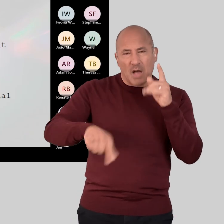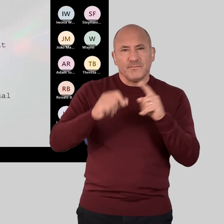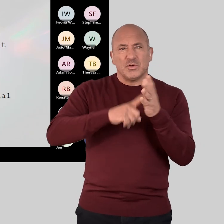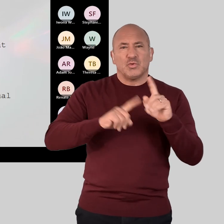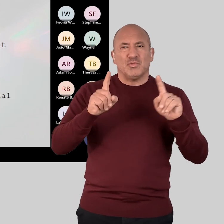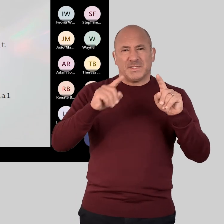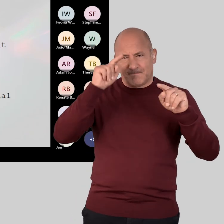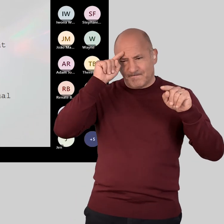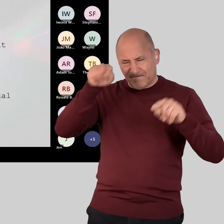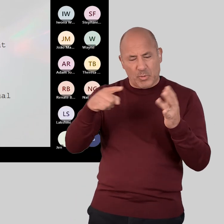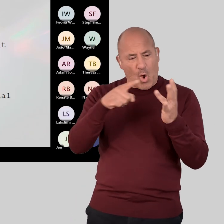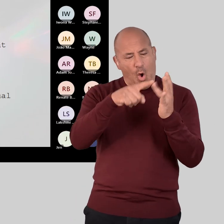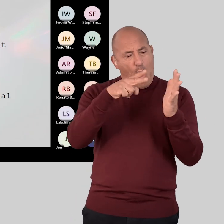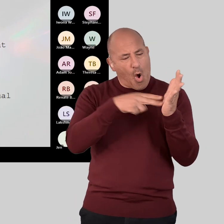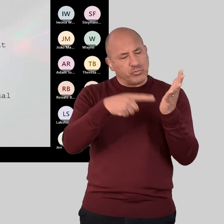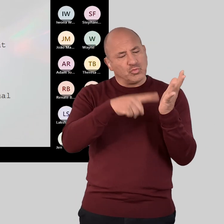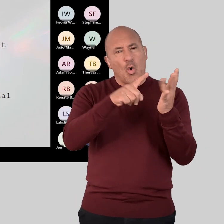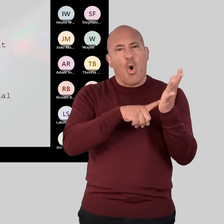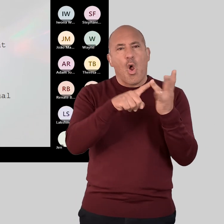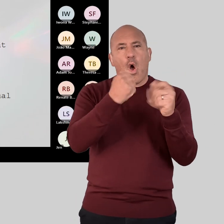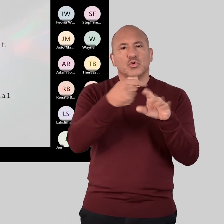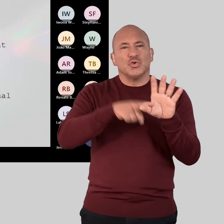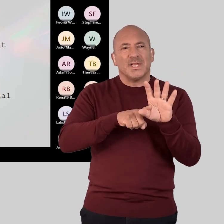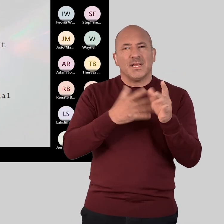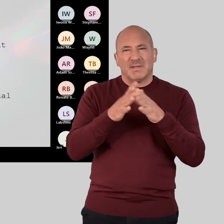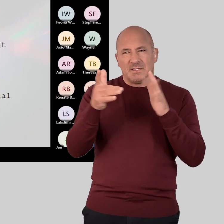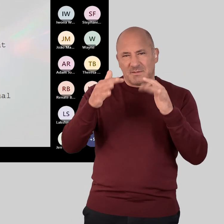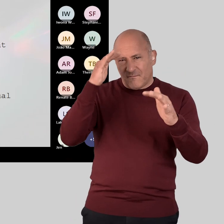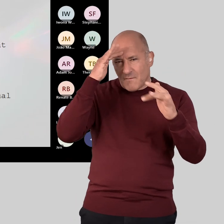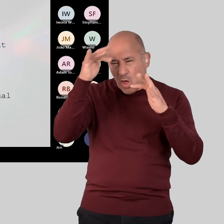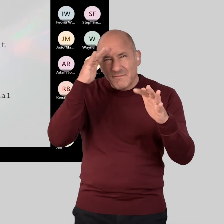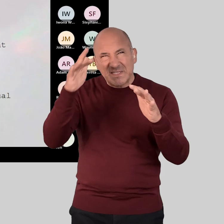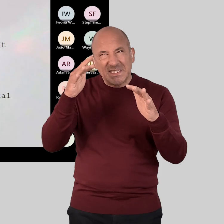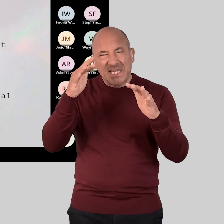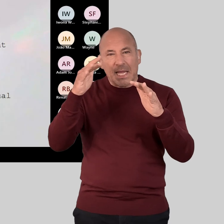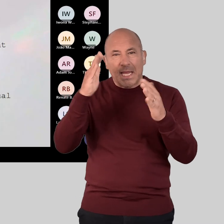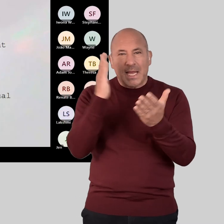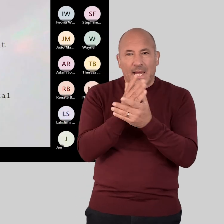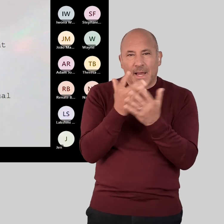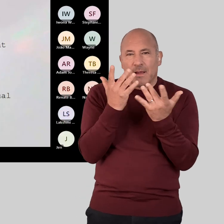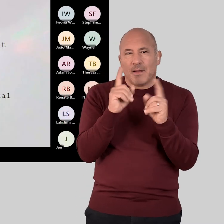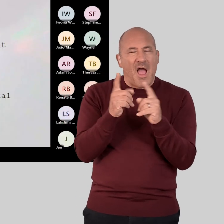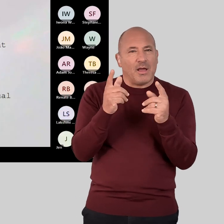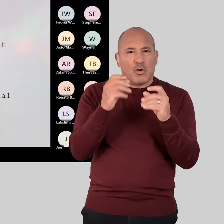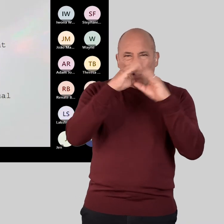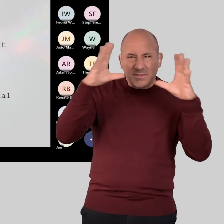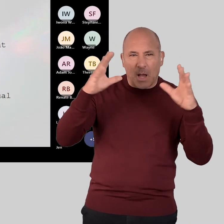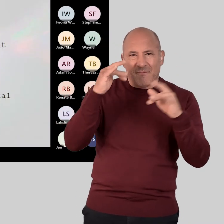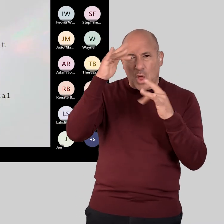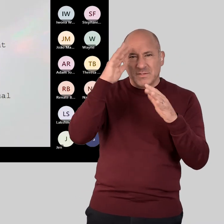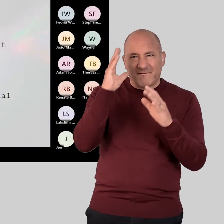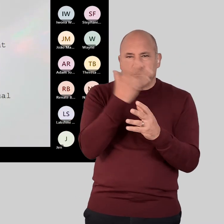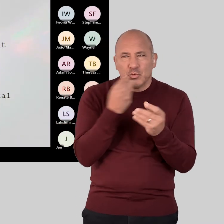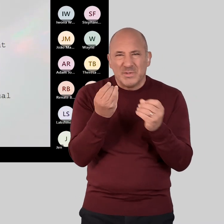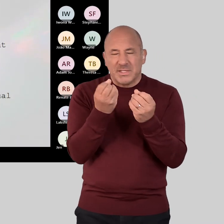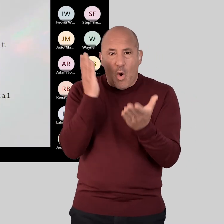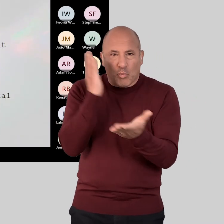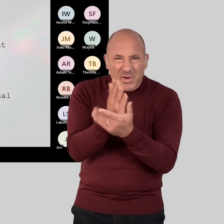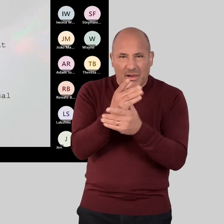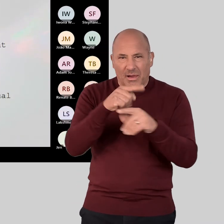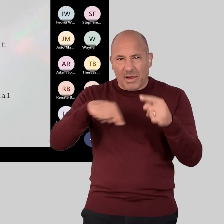has in the past, and the thinking that kind of framed the beginning of this project has been thinking of ontology in the way that it's used in philosophical